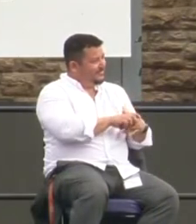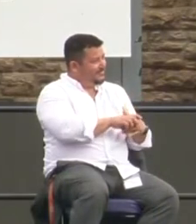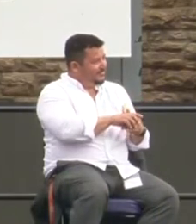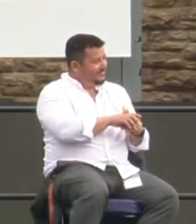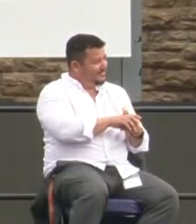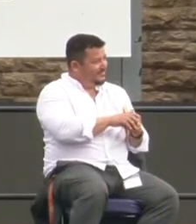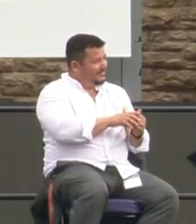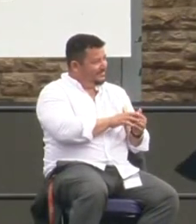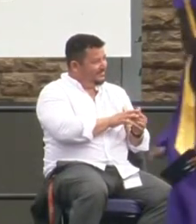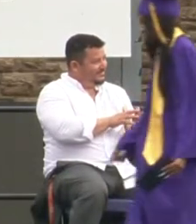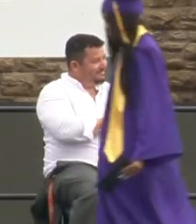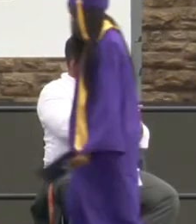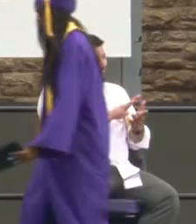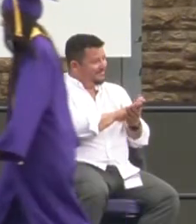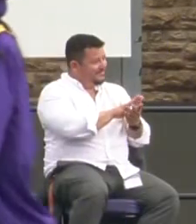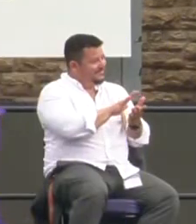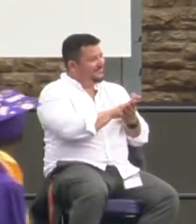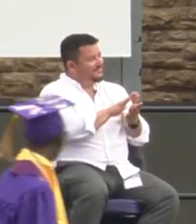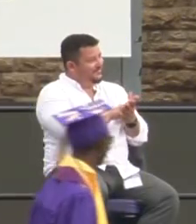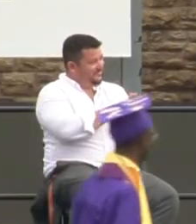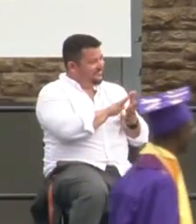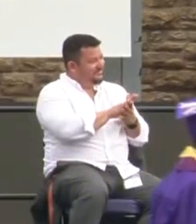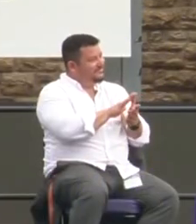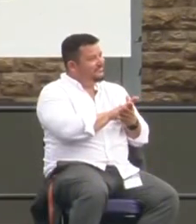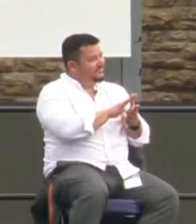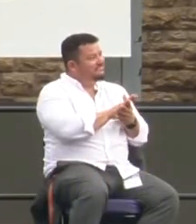Javon Boyton.